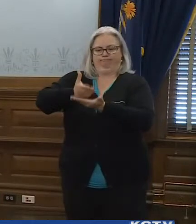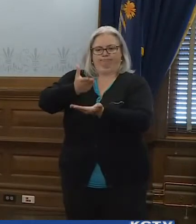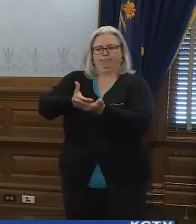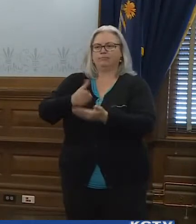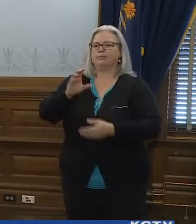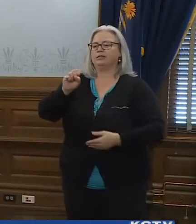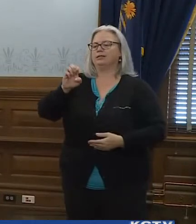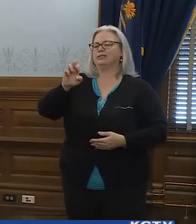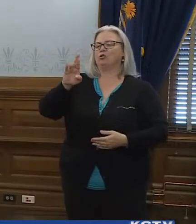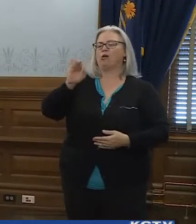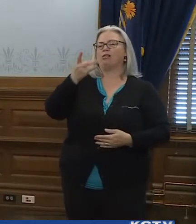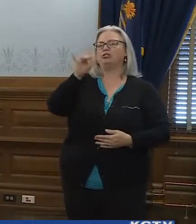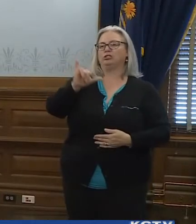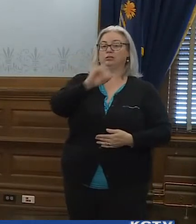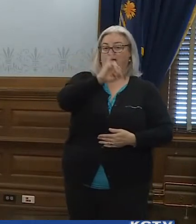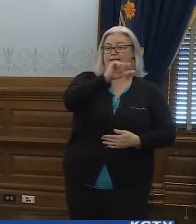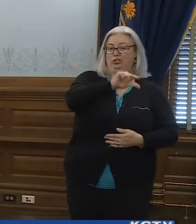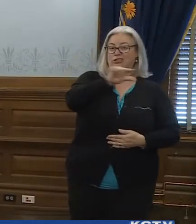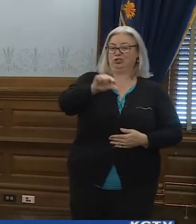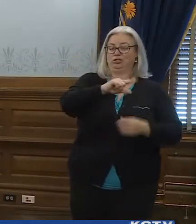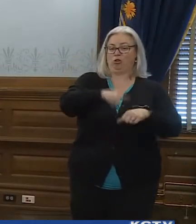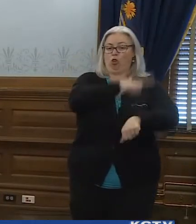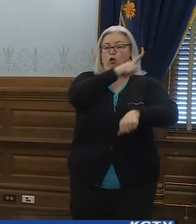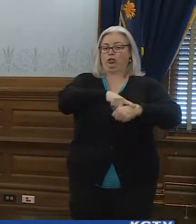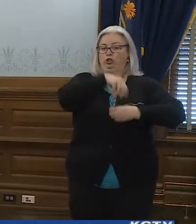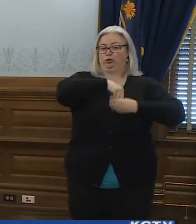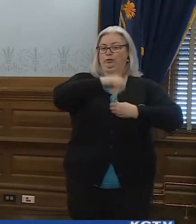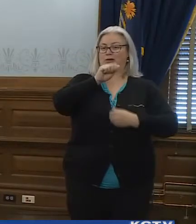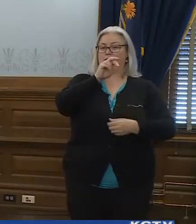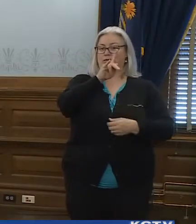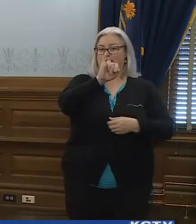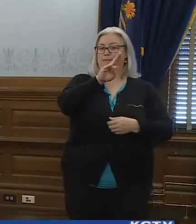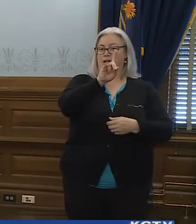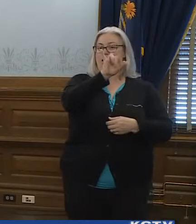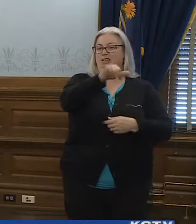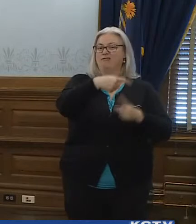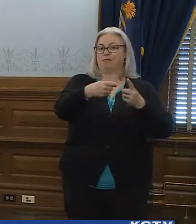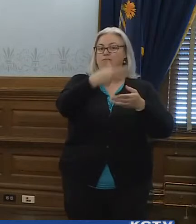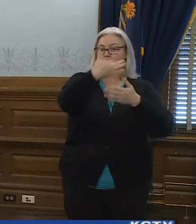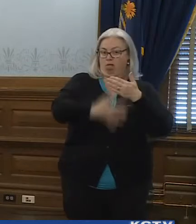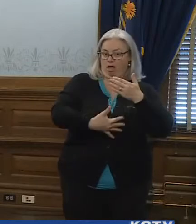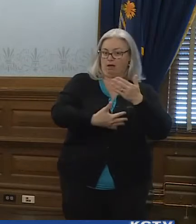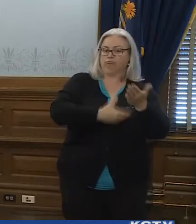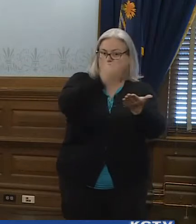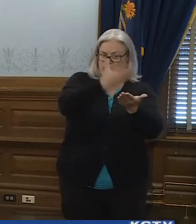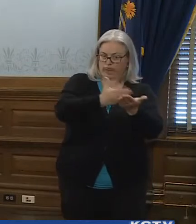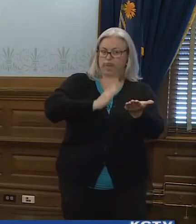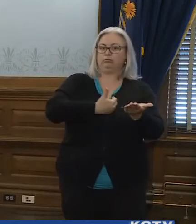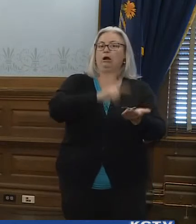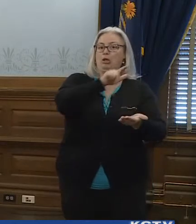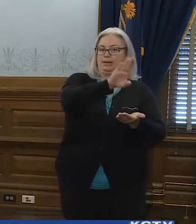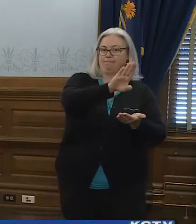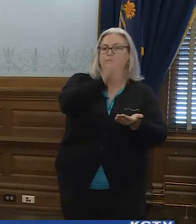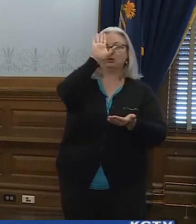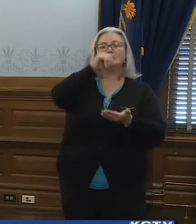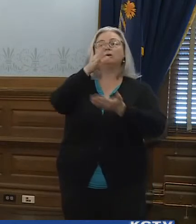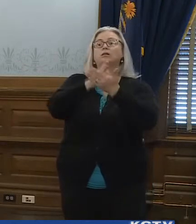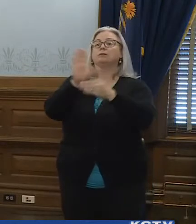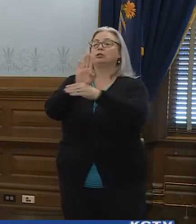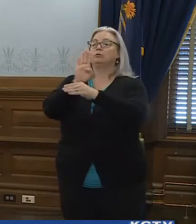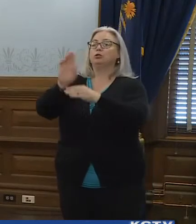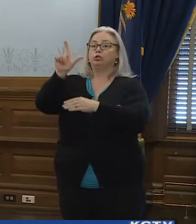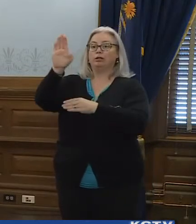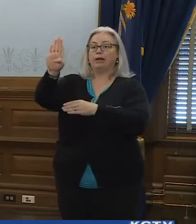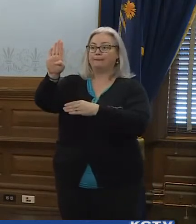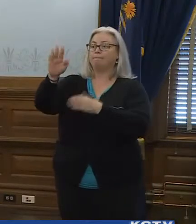know that the IgG, which is the longer-term antibody that's done on the blood test, is valid in our lab. We know that some commercial